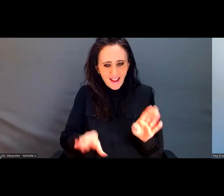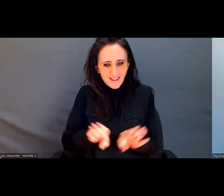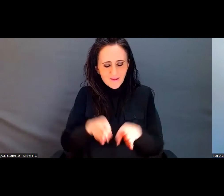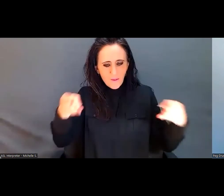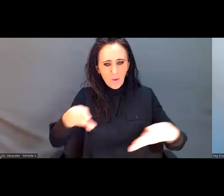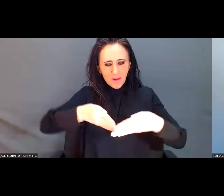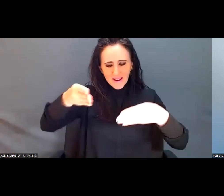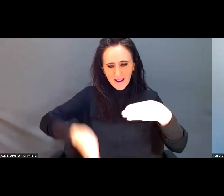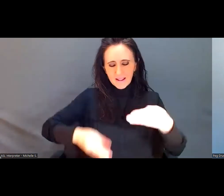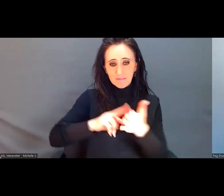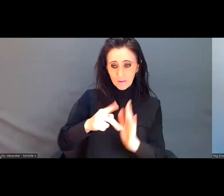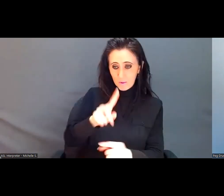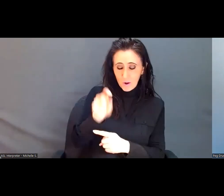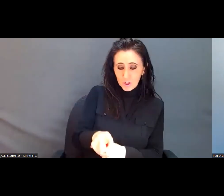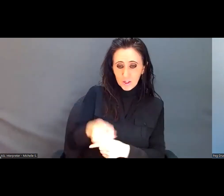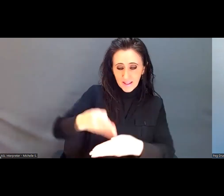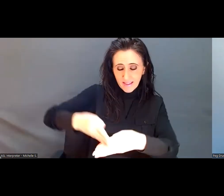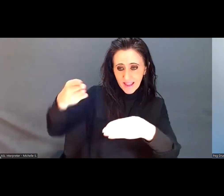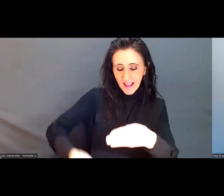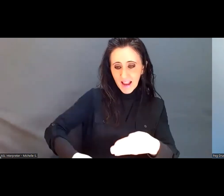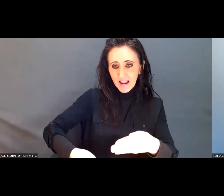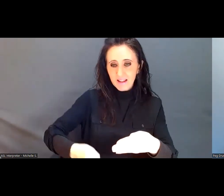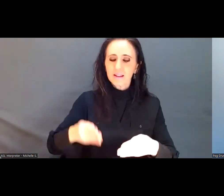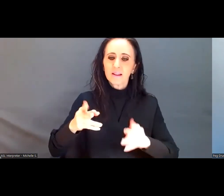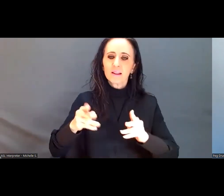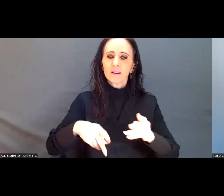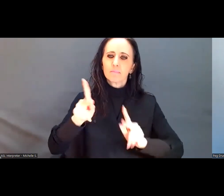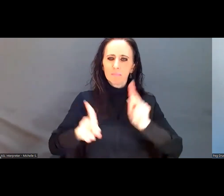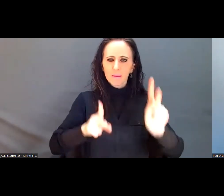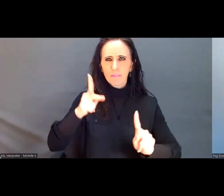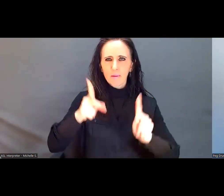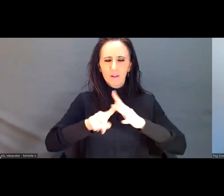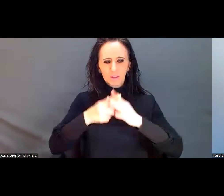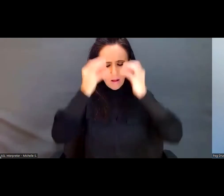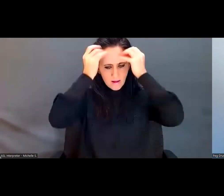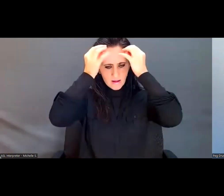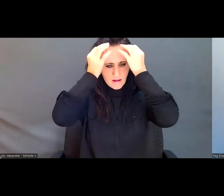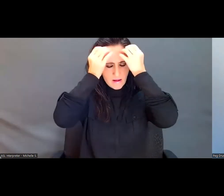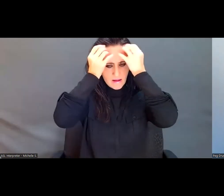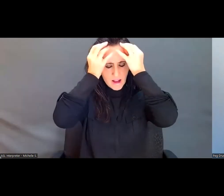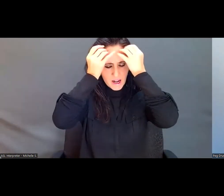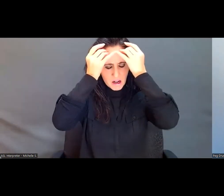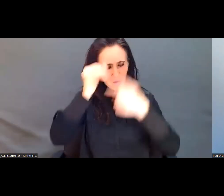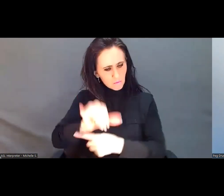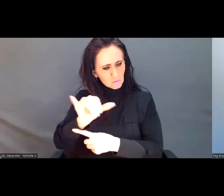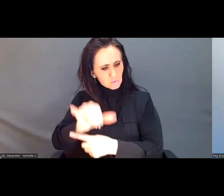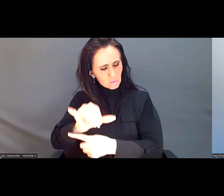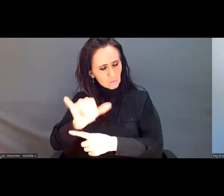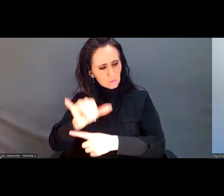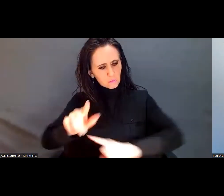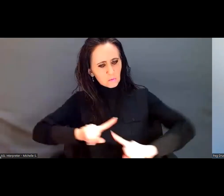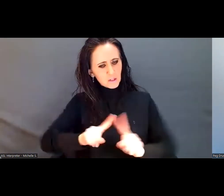It opens up conversation. It opens up the brain to creativity, more ideas,